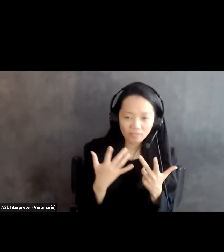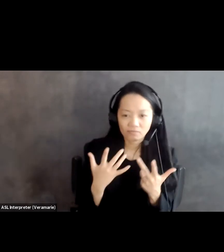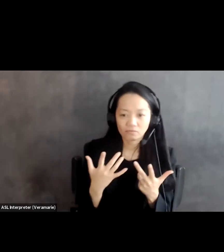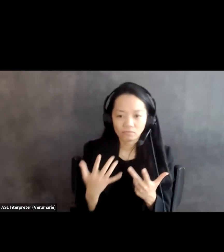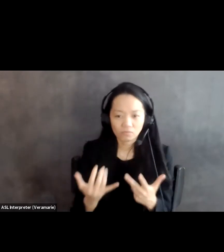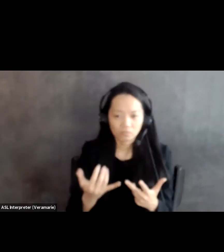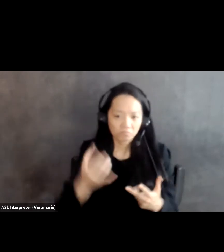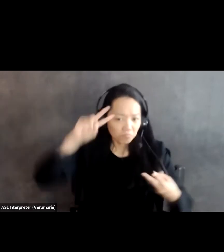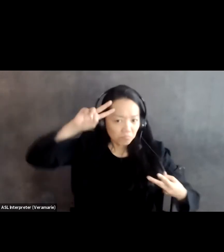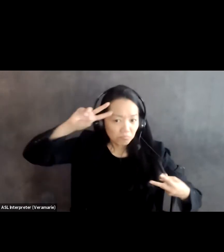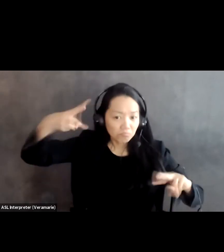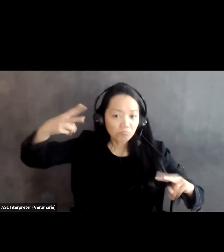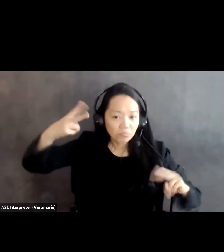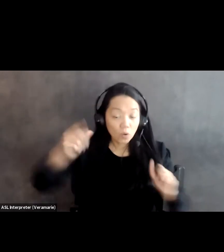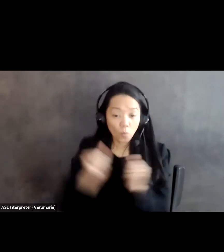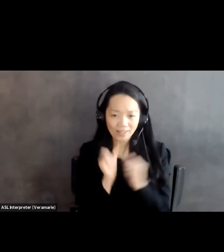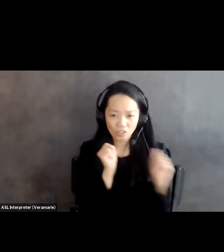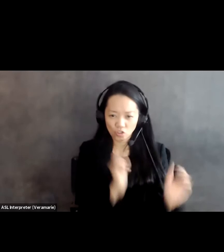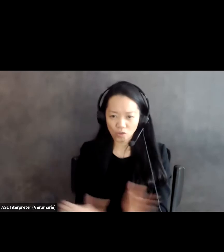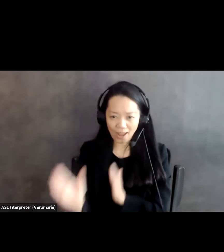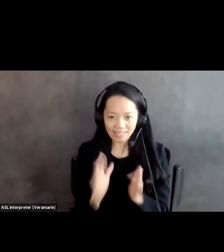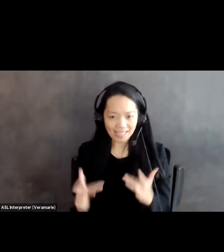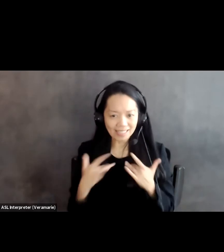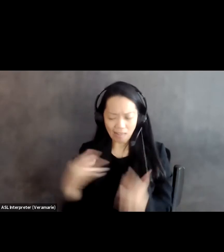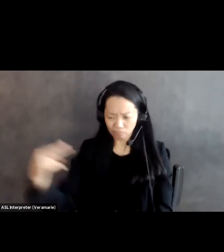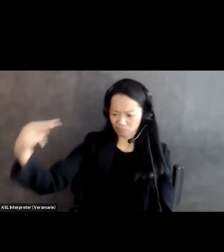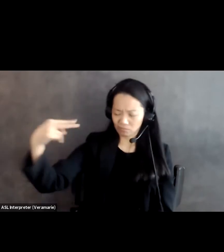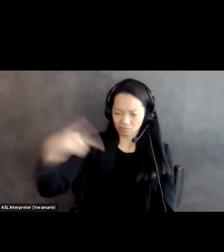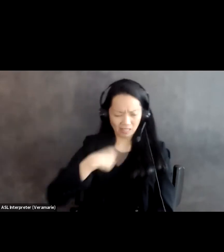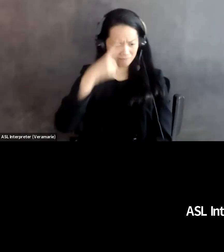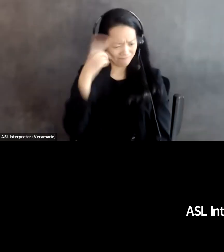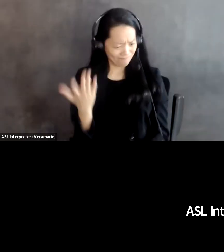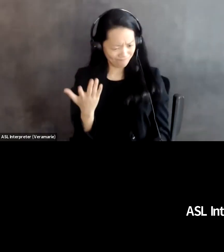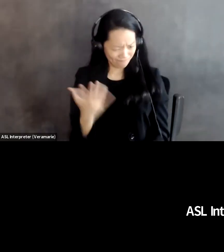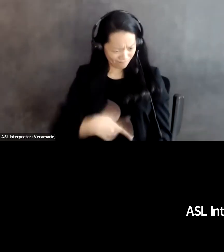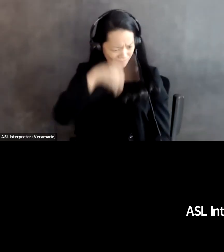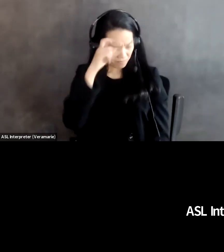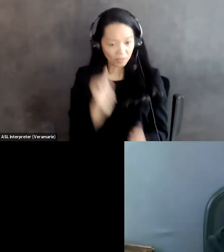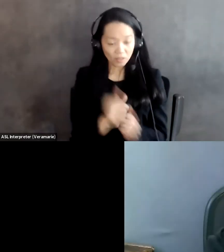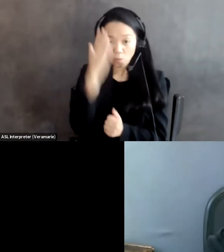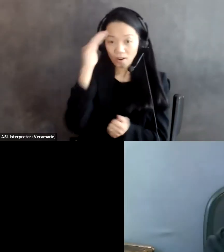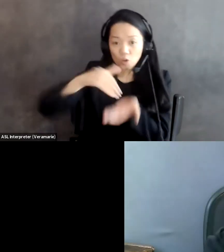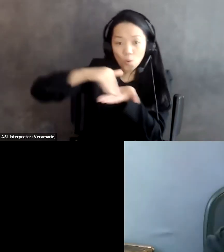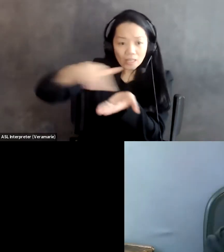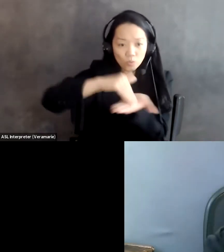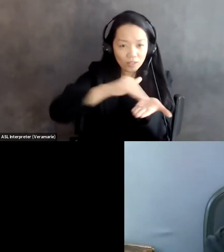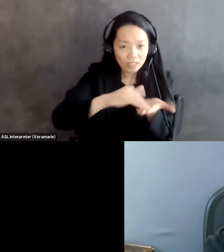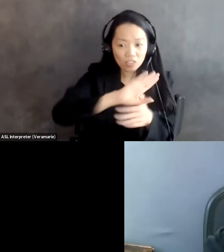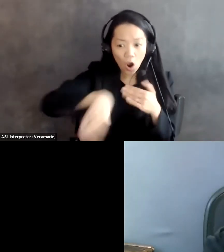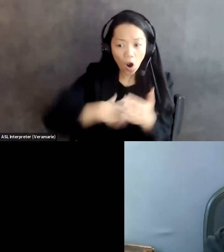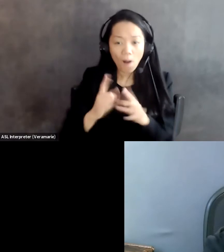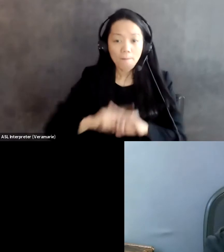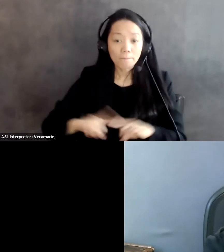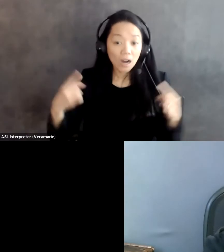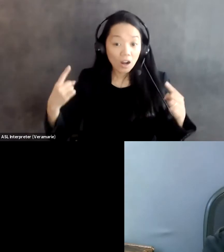about what we're doing with this strategy. People think that this is just, we're going to release everyone. But what I would